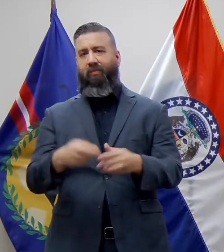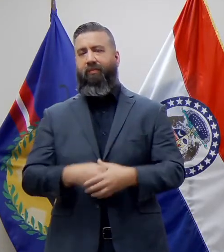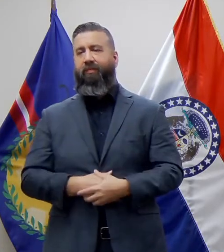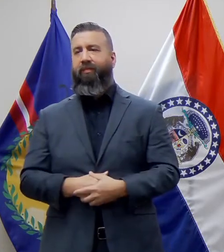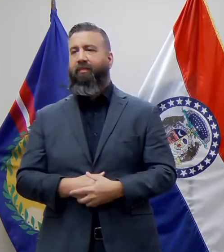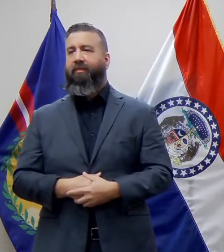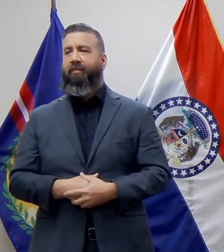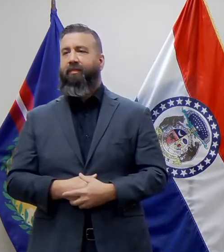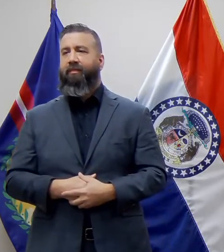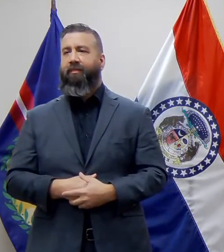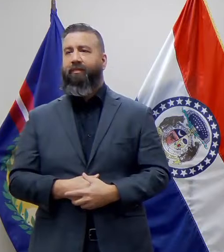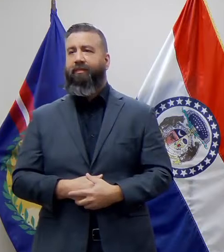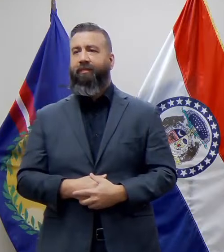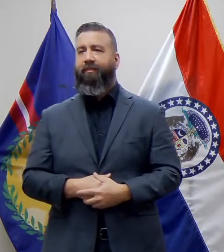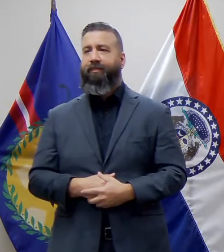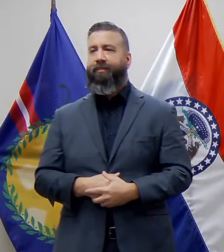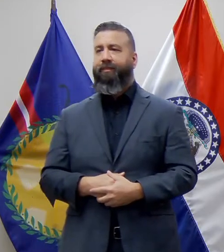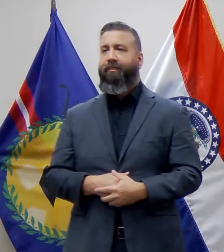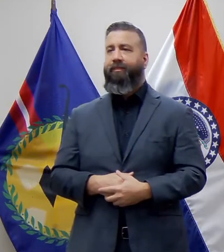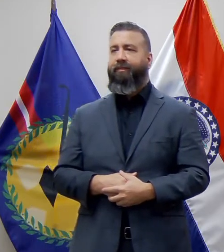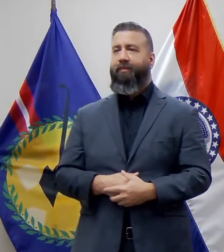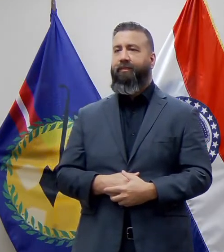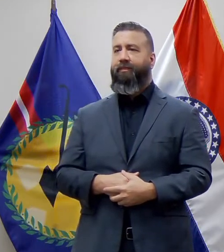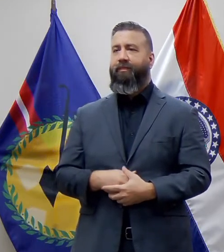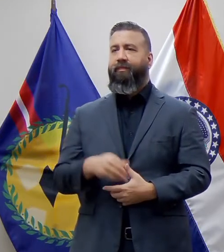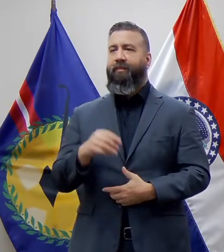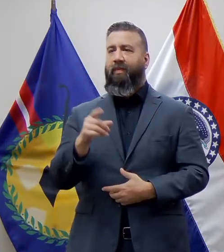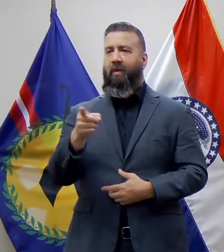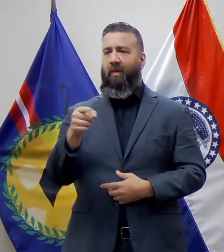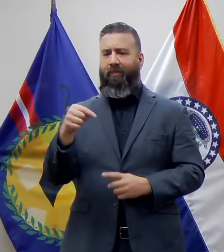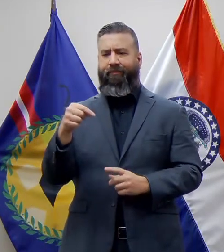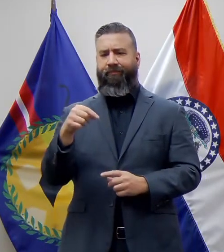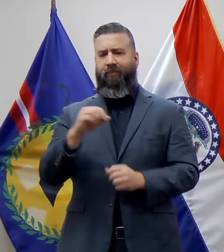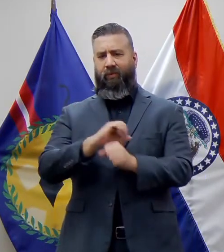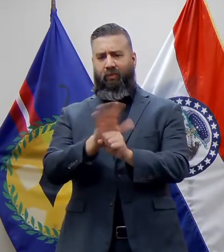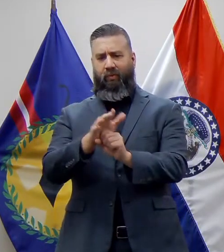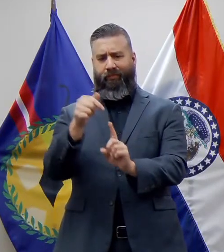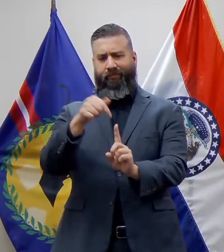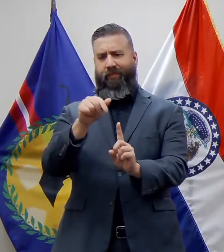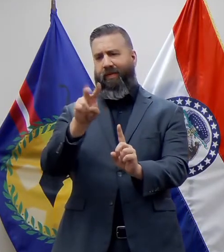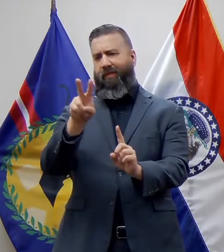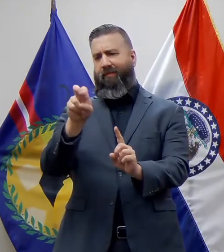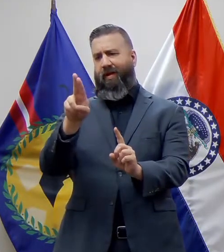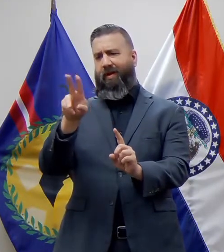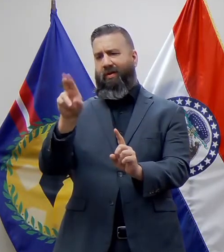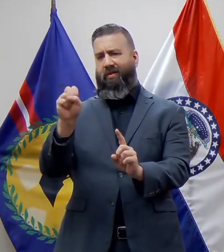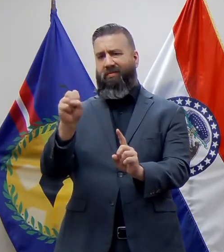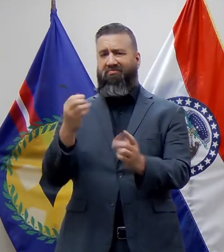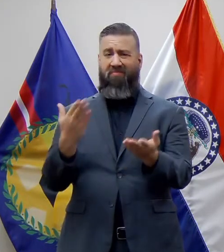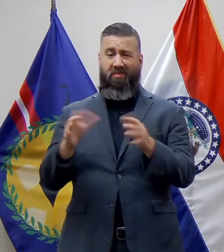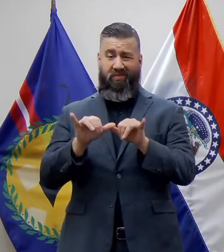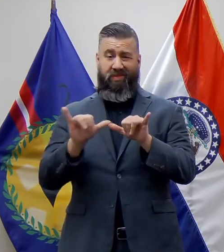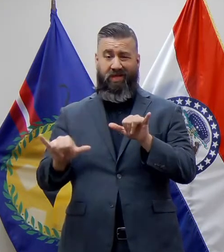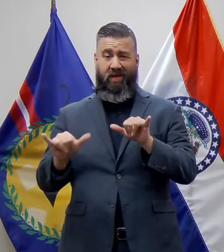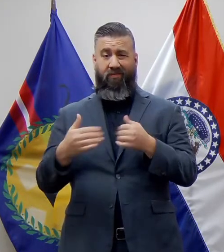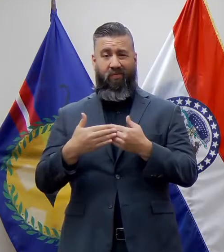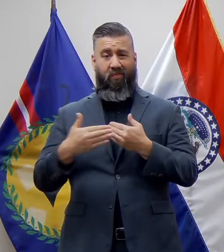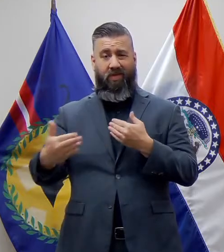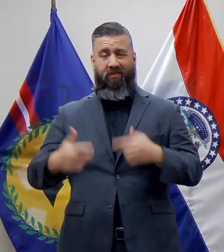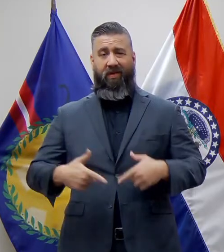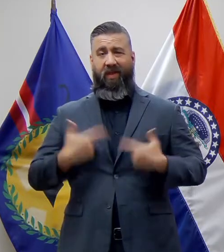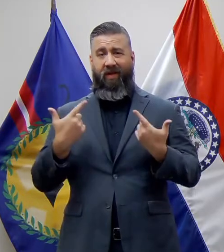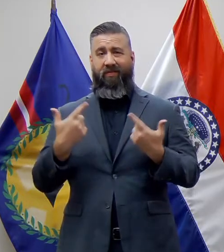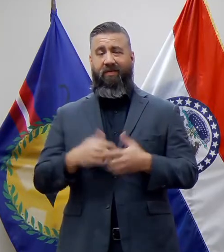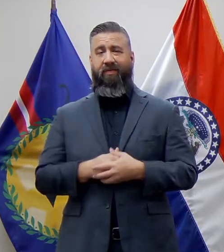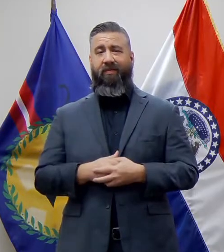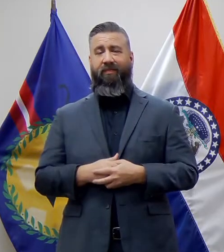This is a virus, it's assumed it's going to be with us probably the rest of our lives. Is this going to go on forever? So